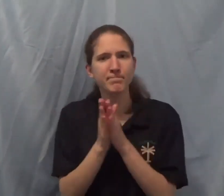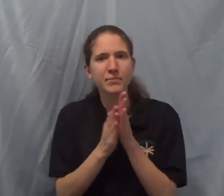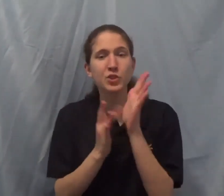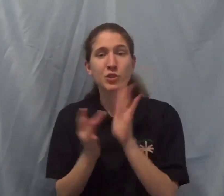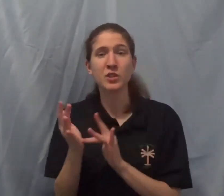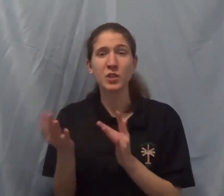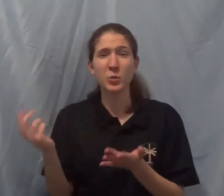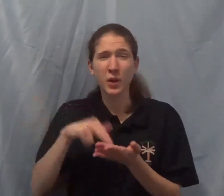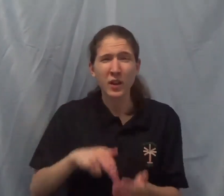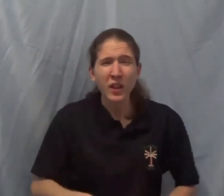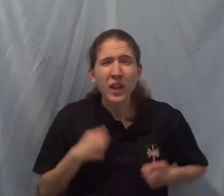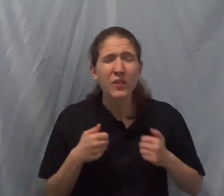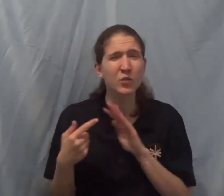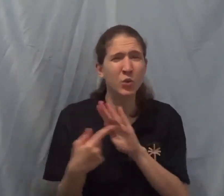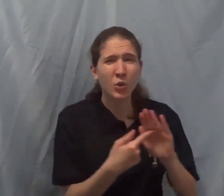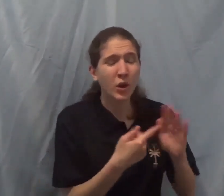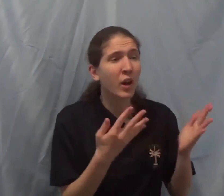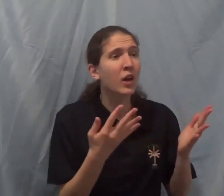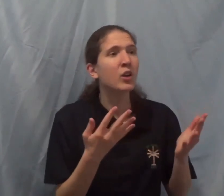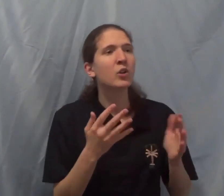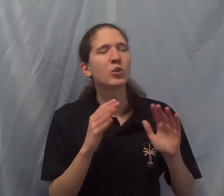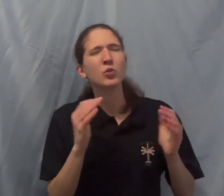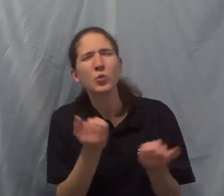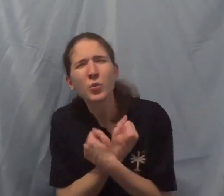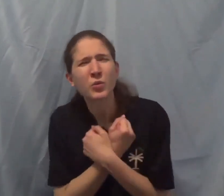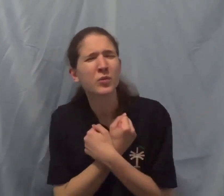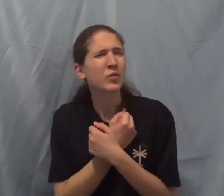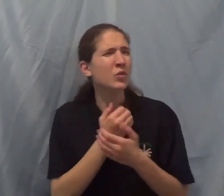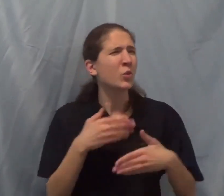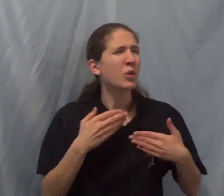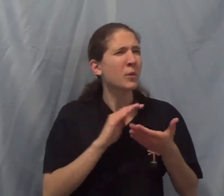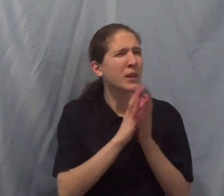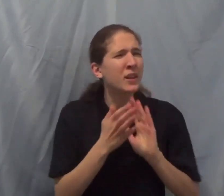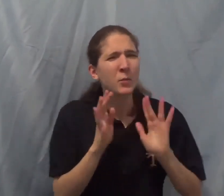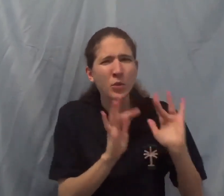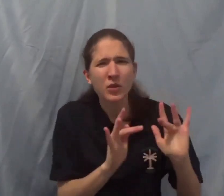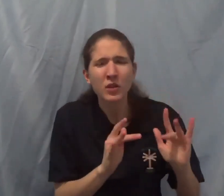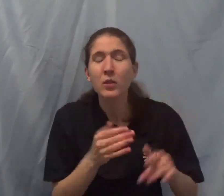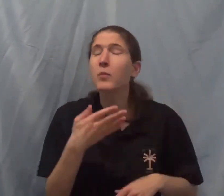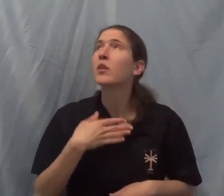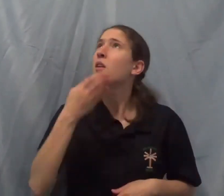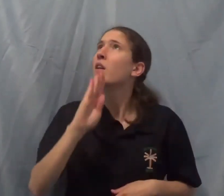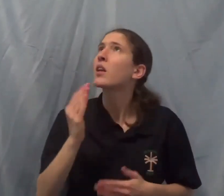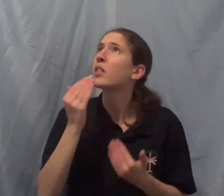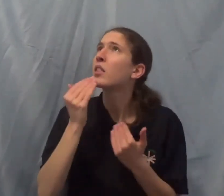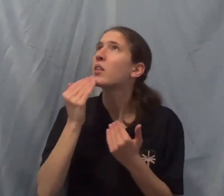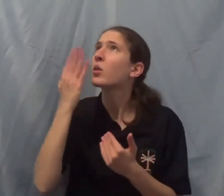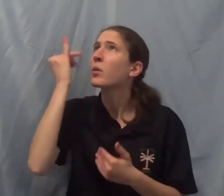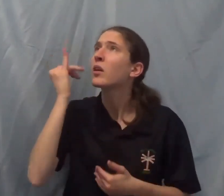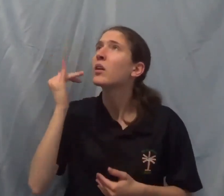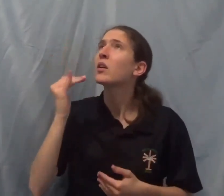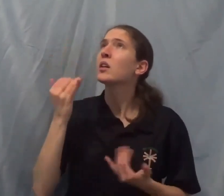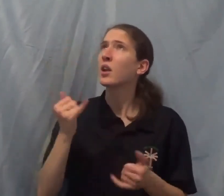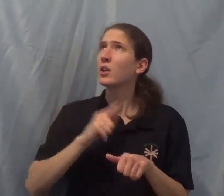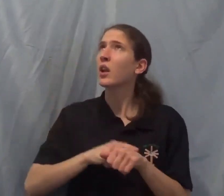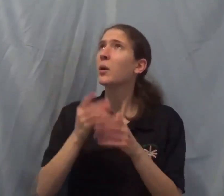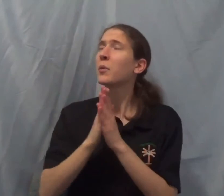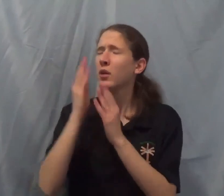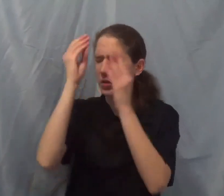good resolutions, affections, and inspirations you've communicated to me in this meditation. I ask your help in putting them into effect.